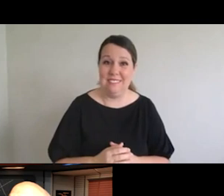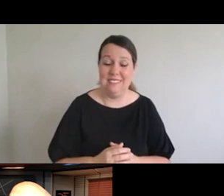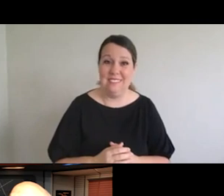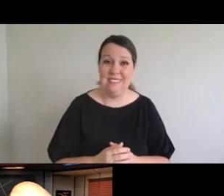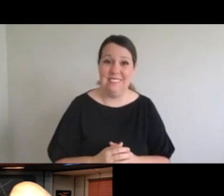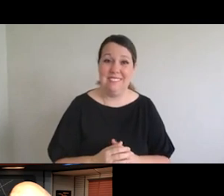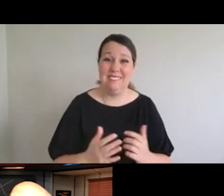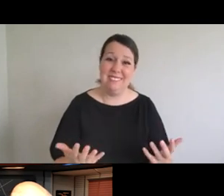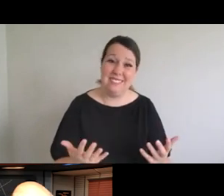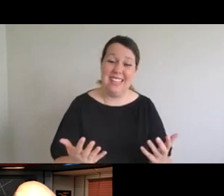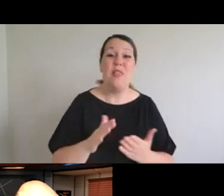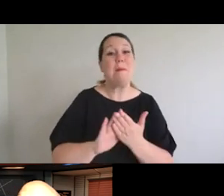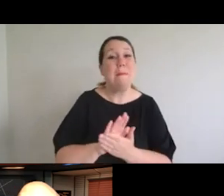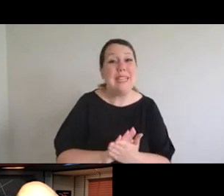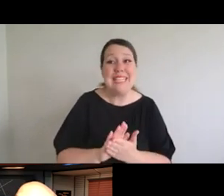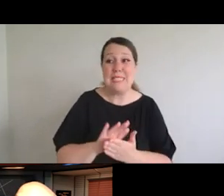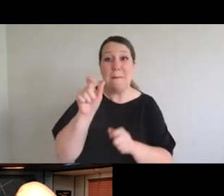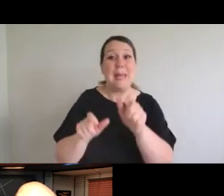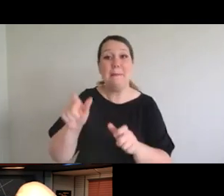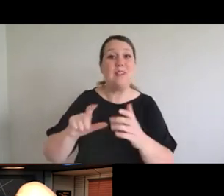Zealand are never entitled to actually get there.